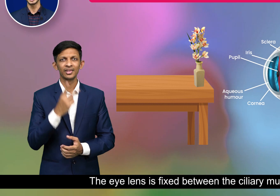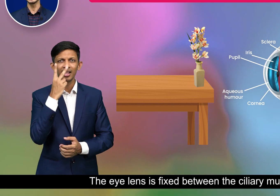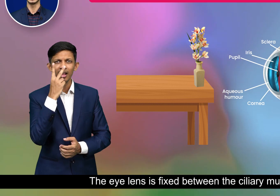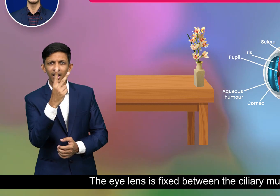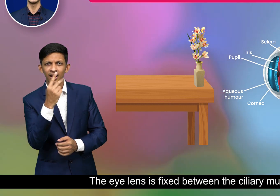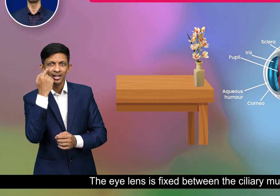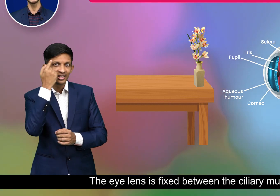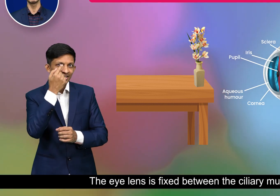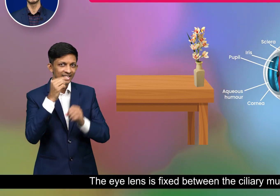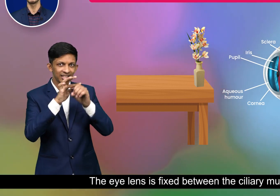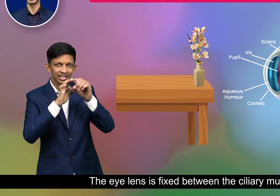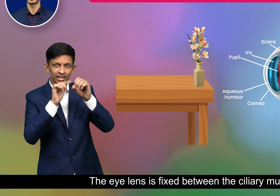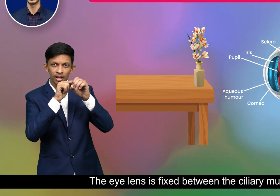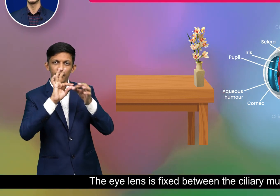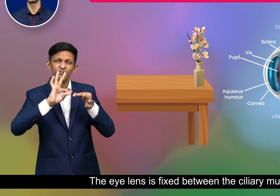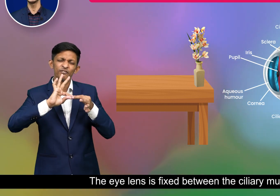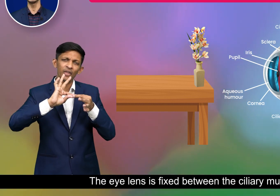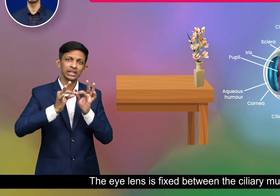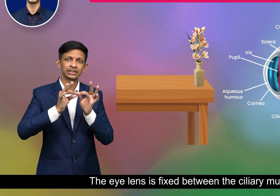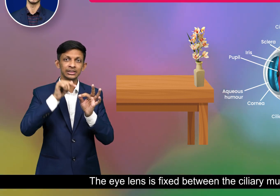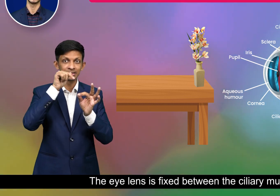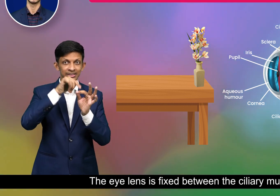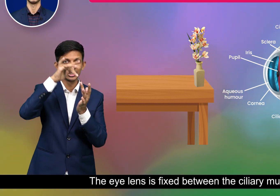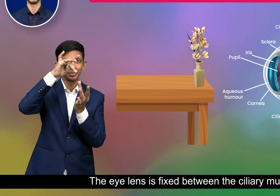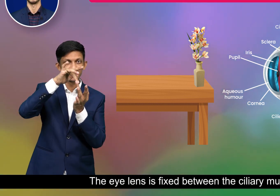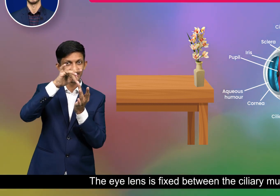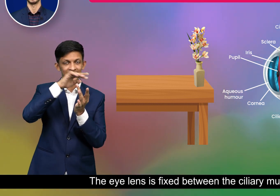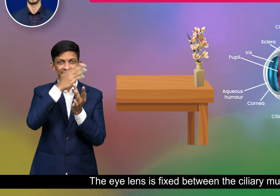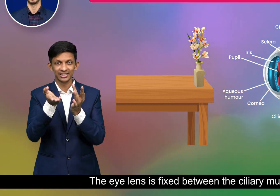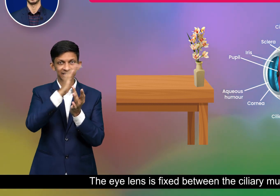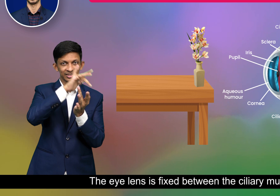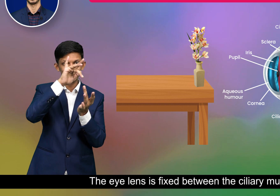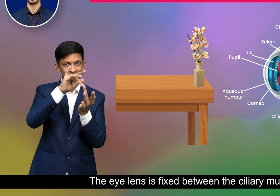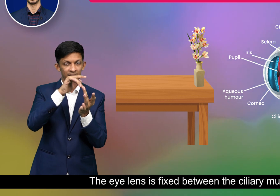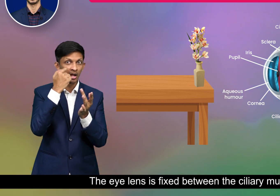The eye lens is fixed between the ciliary muscles.